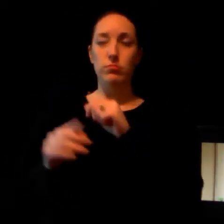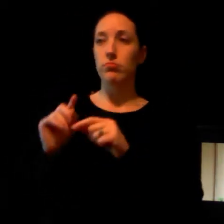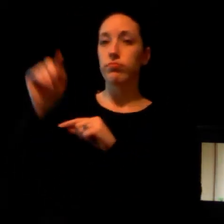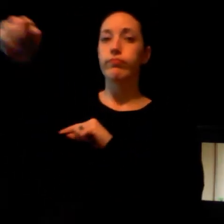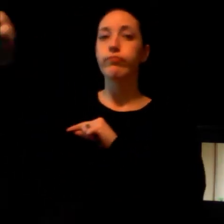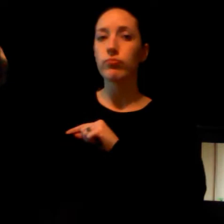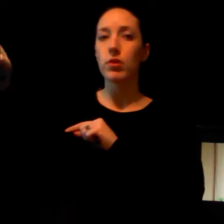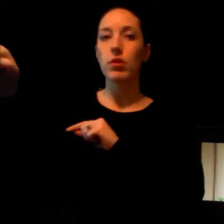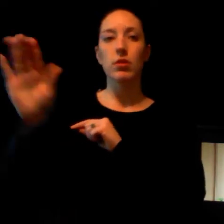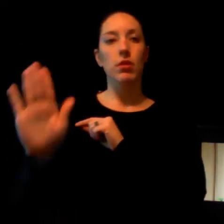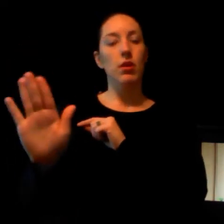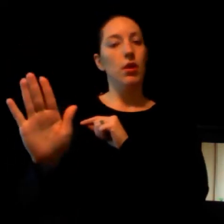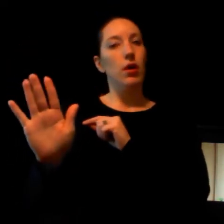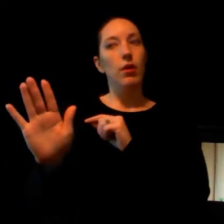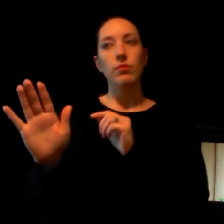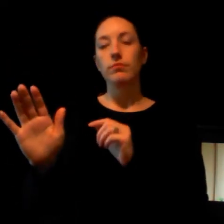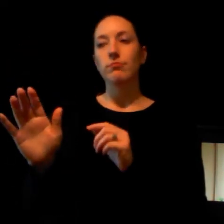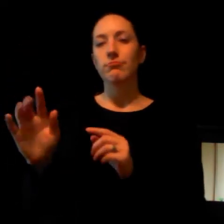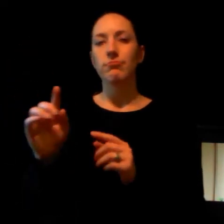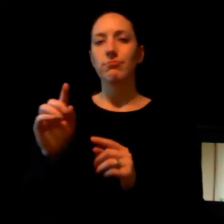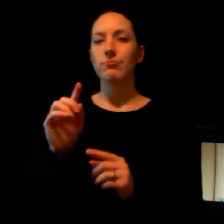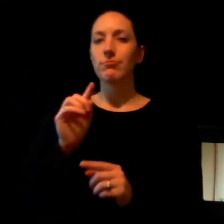extraordinary of circumstances, and we